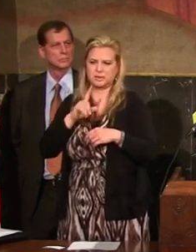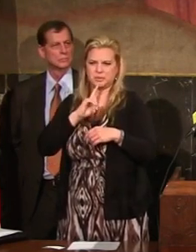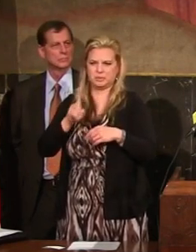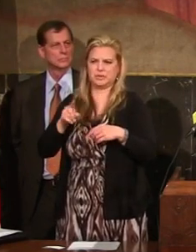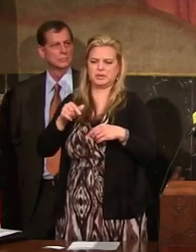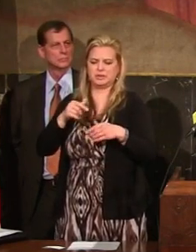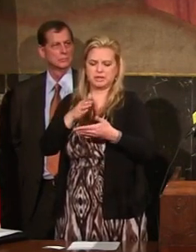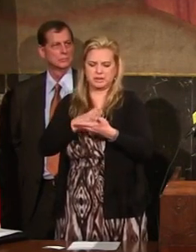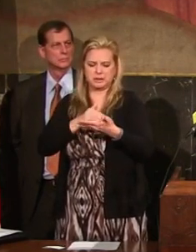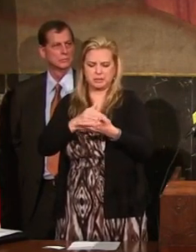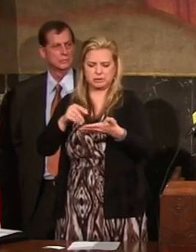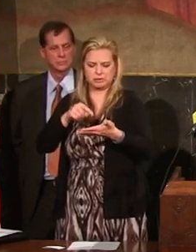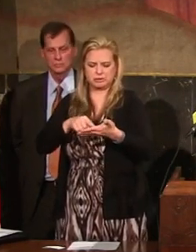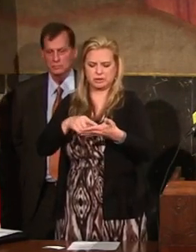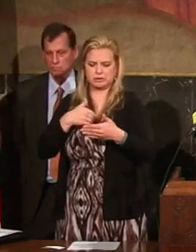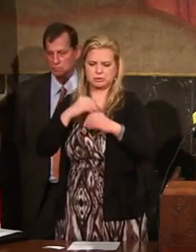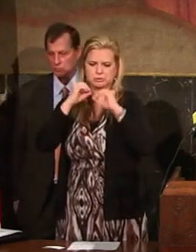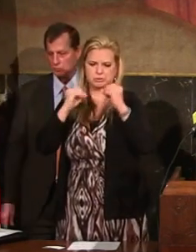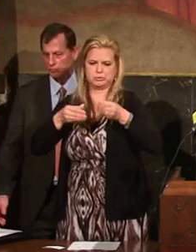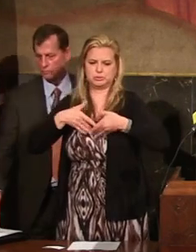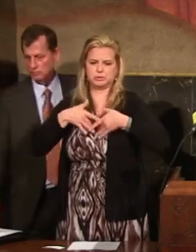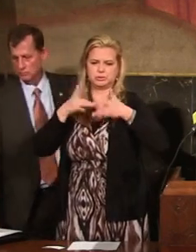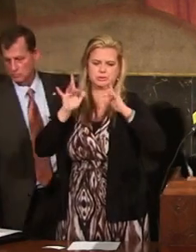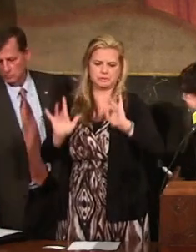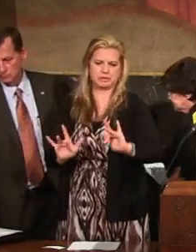this budget is appalling. Thank you.